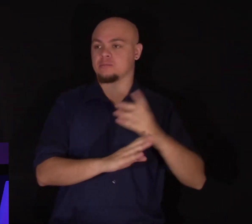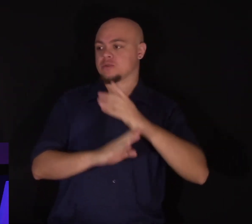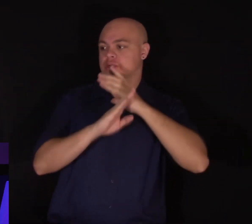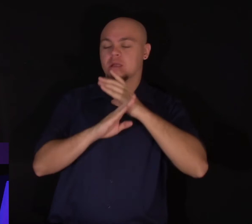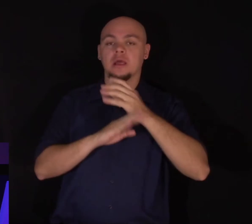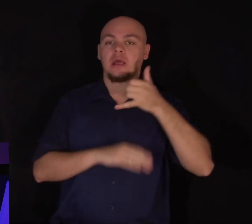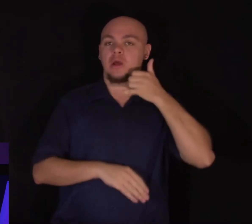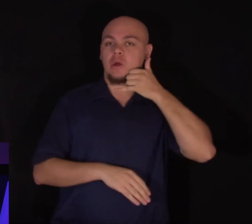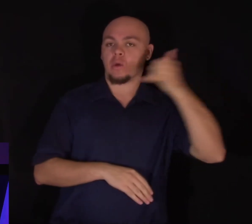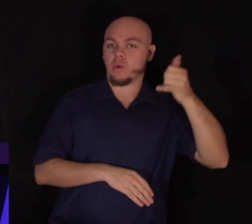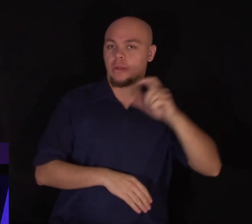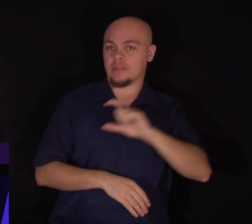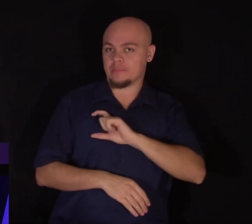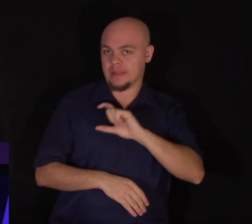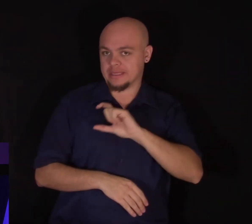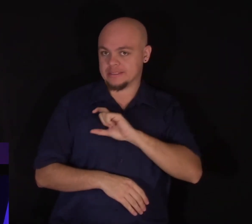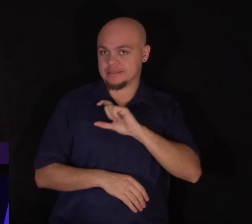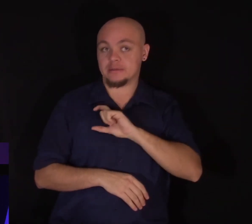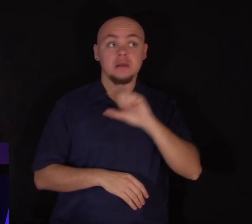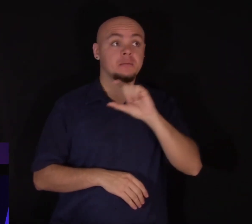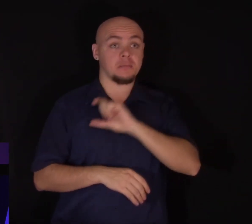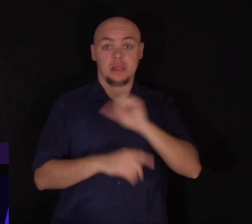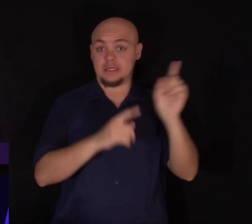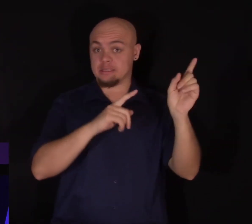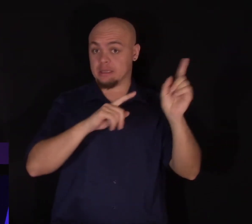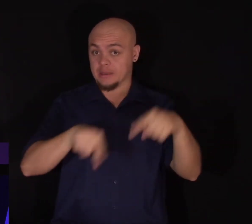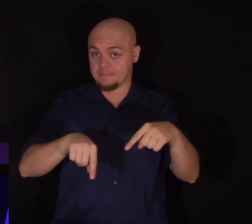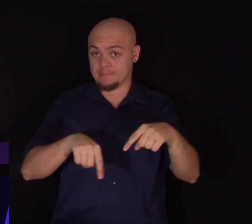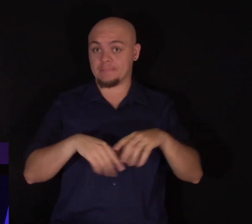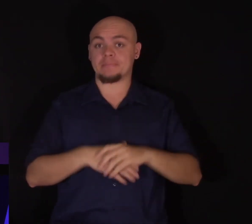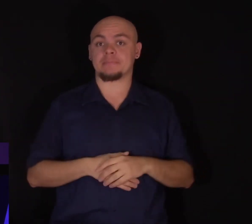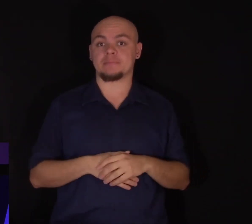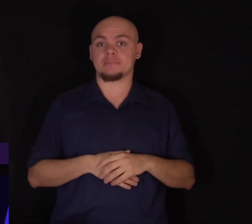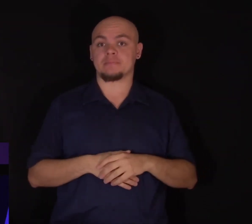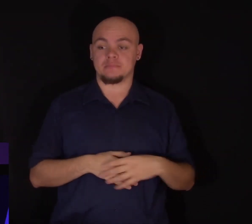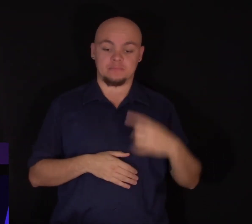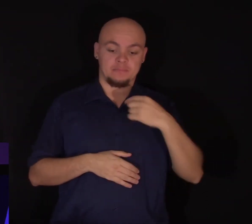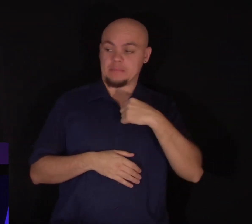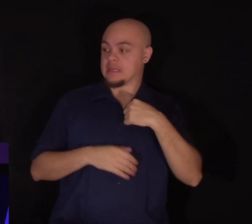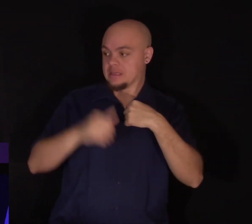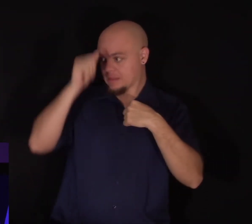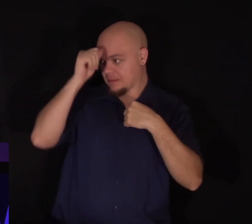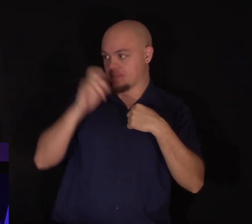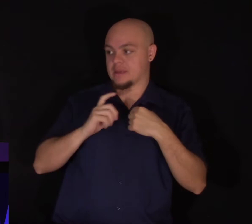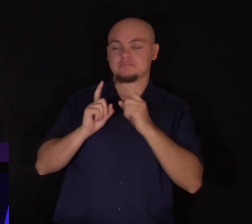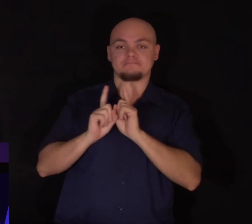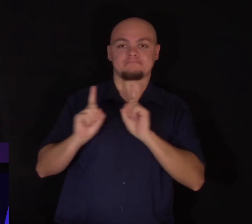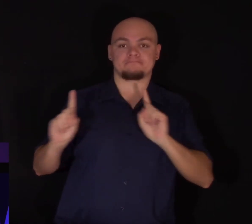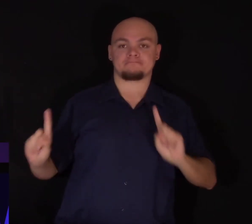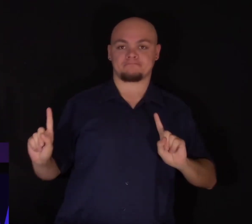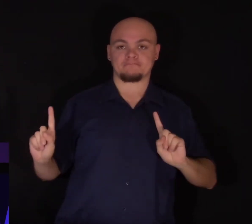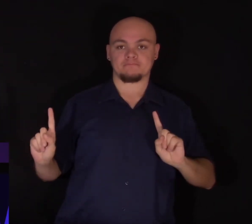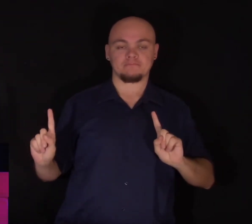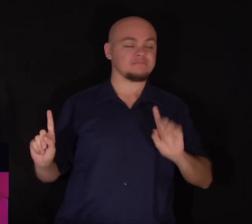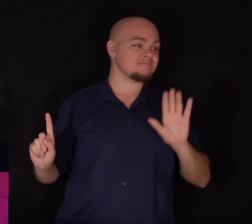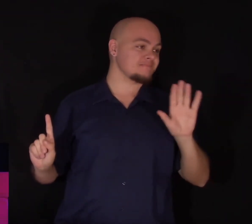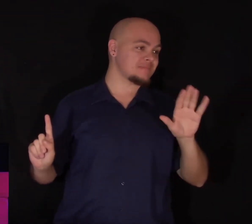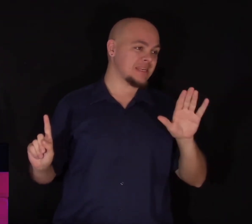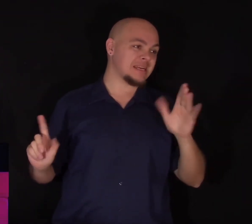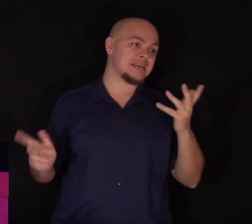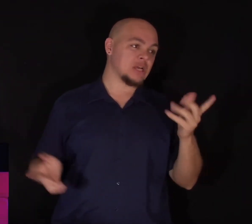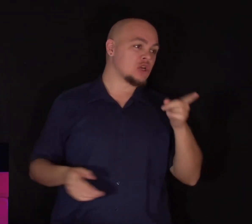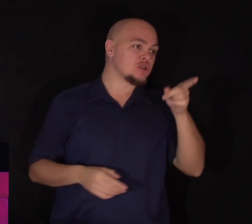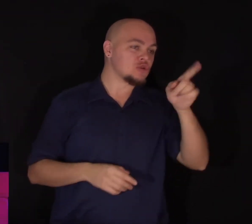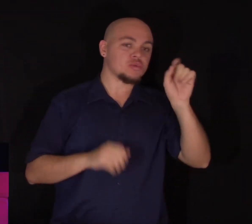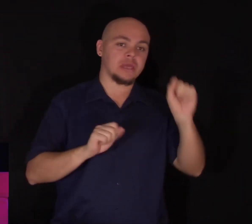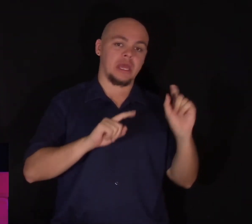police. When the police came, they separated me and the guy, and they said this to me. They said, "You should be